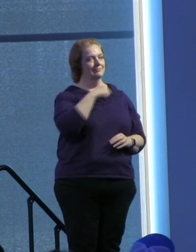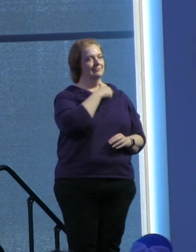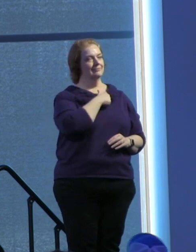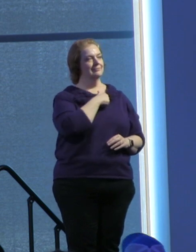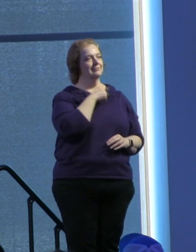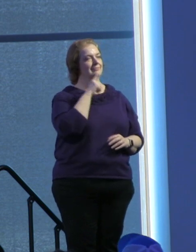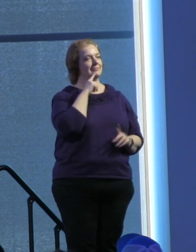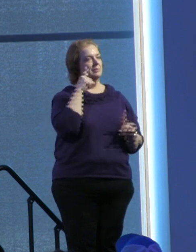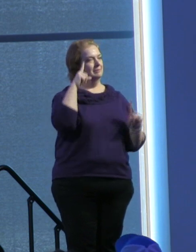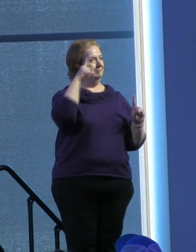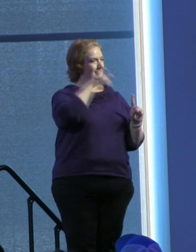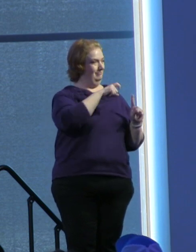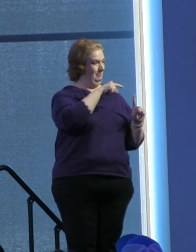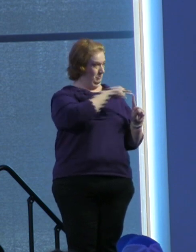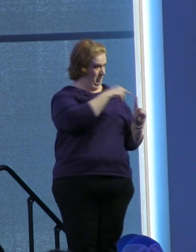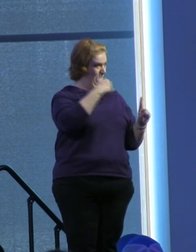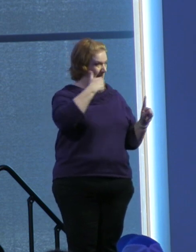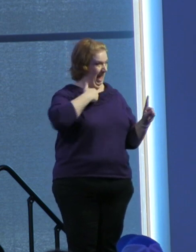questioning her sense.